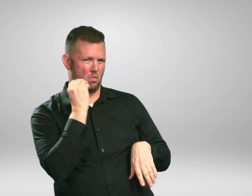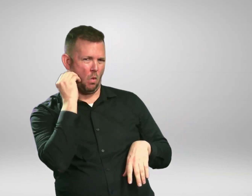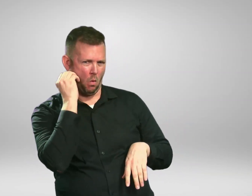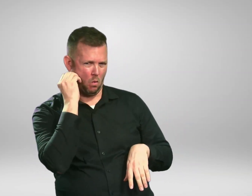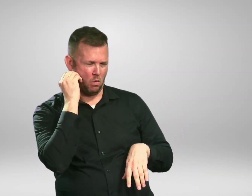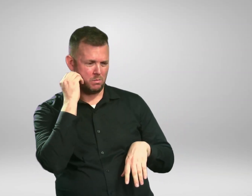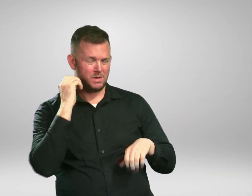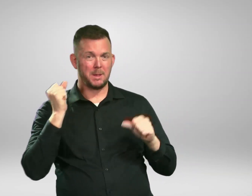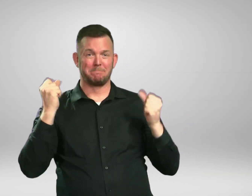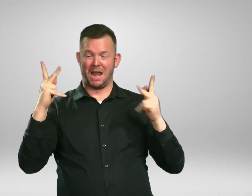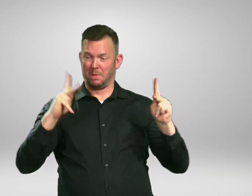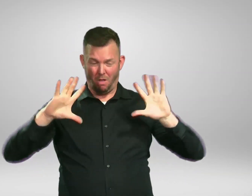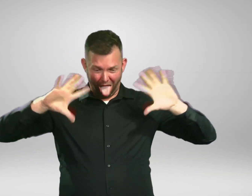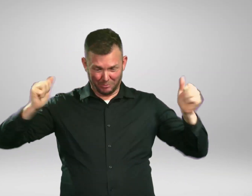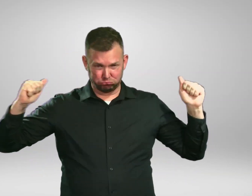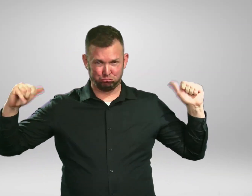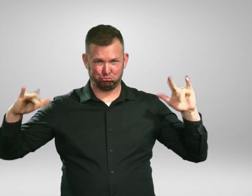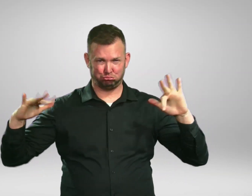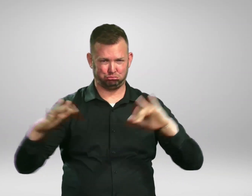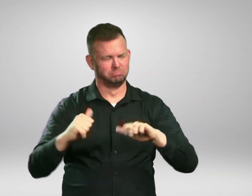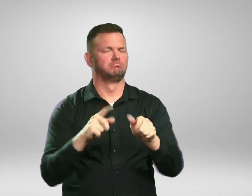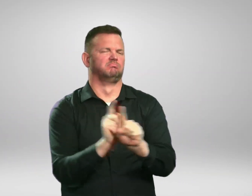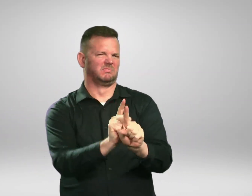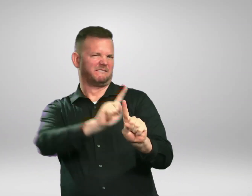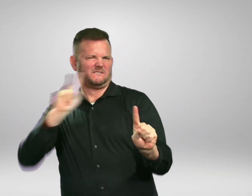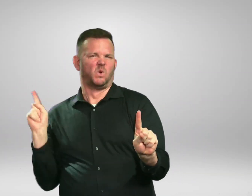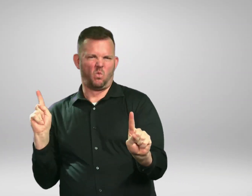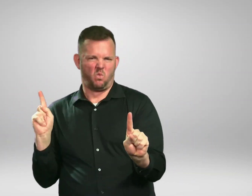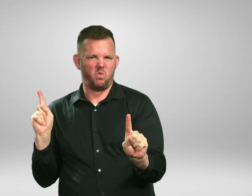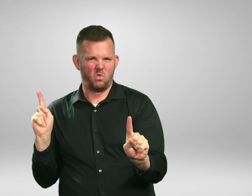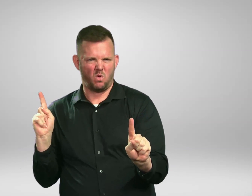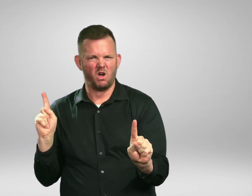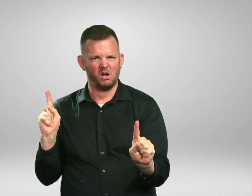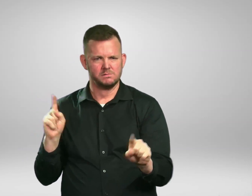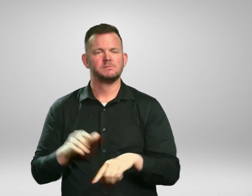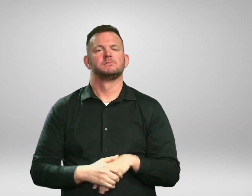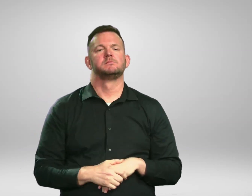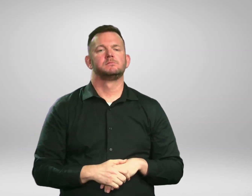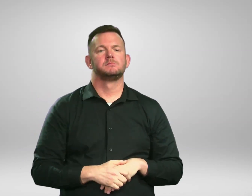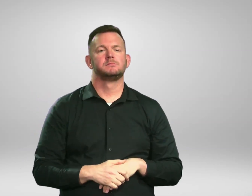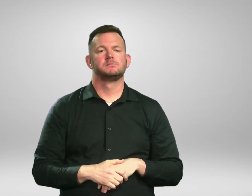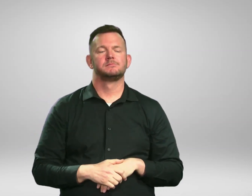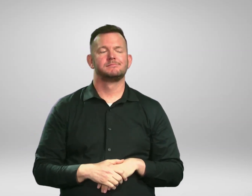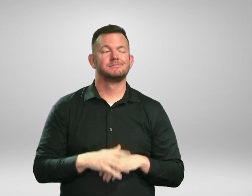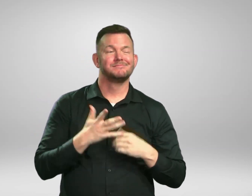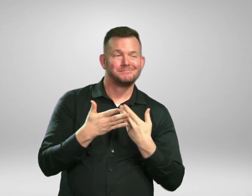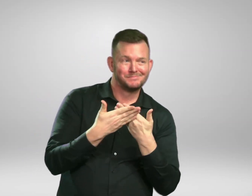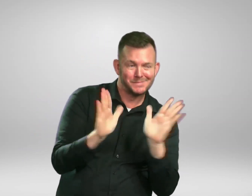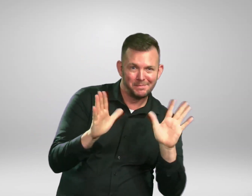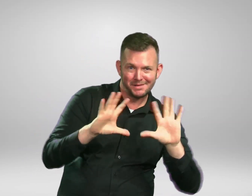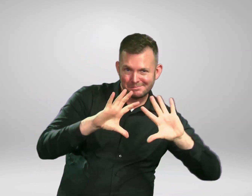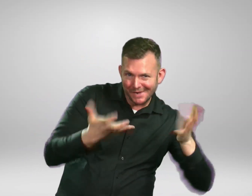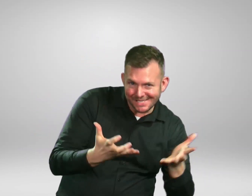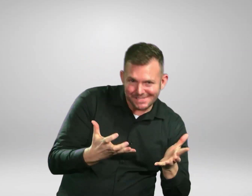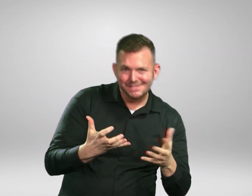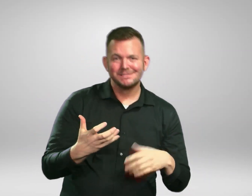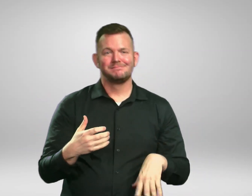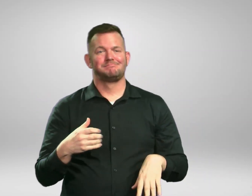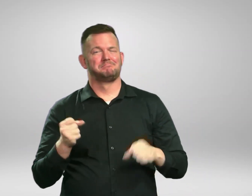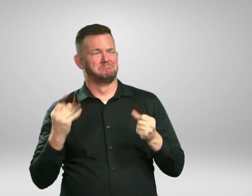people as much as possible, including public places with lots of people